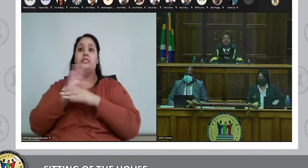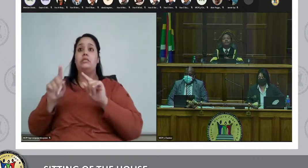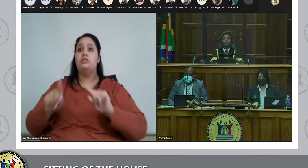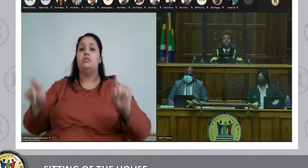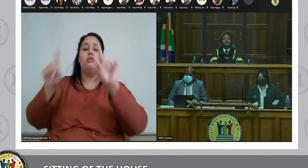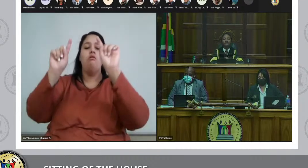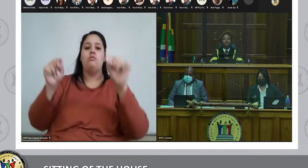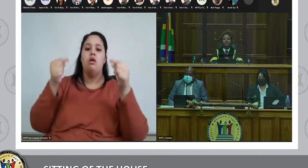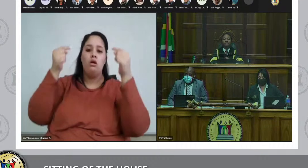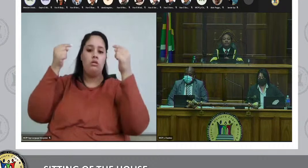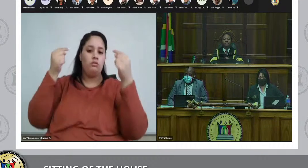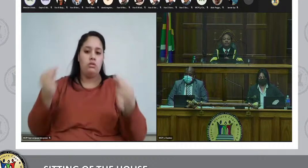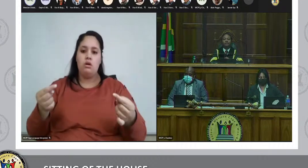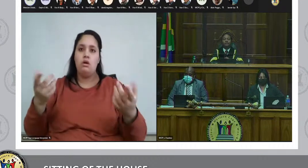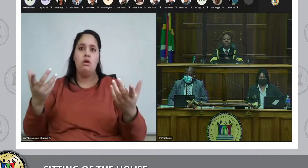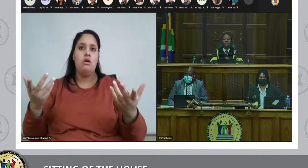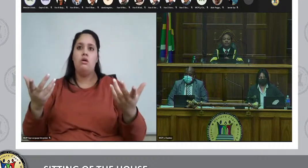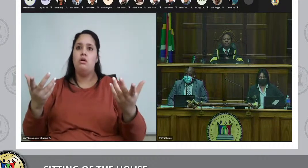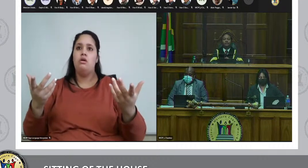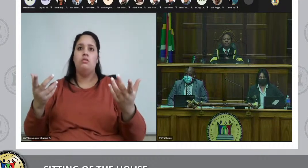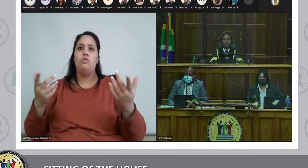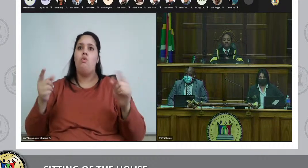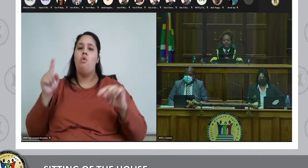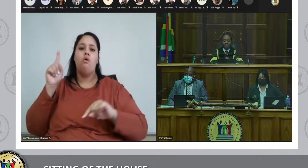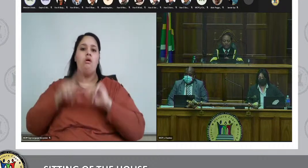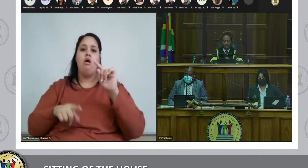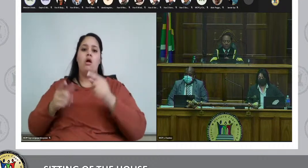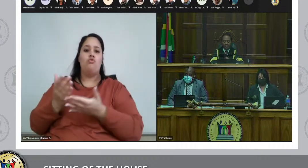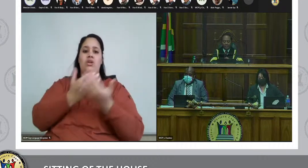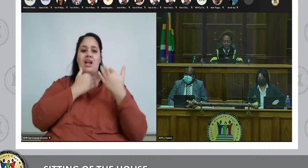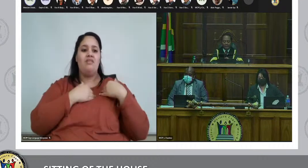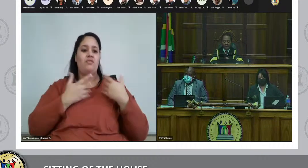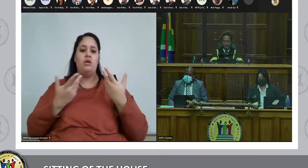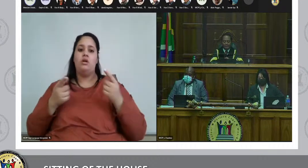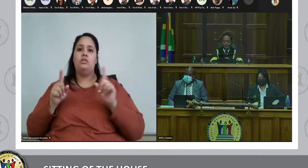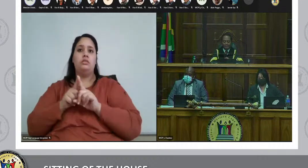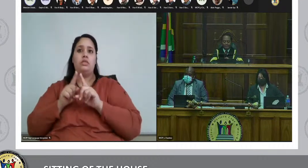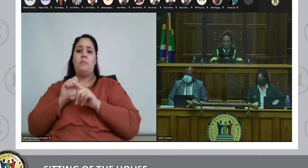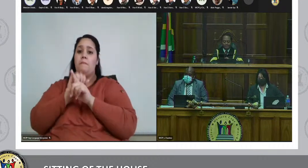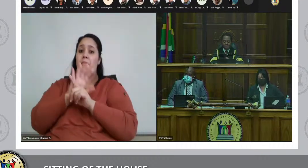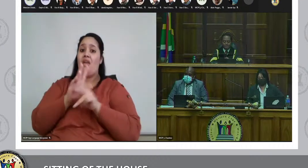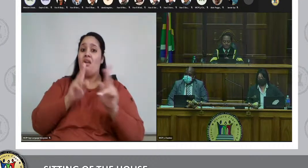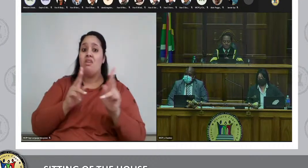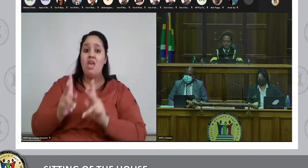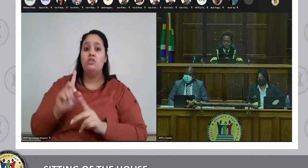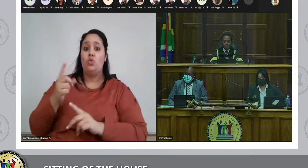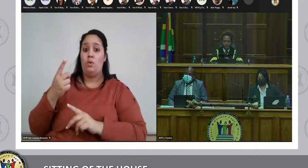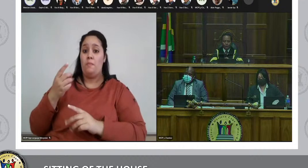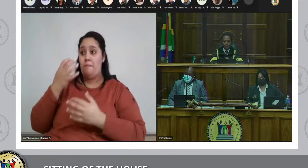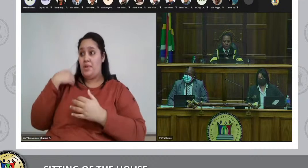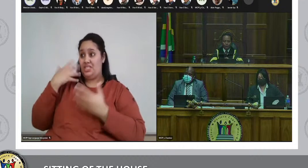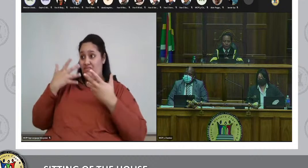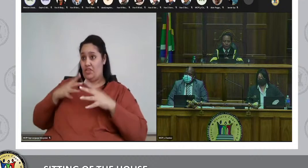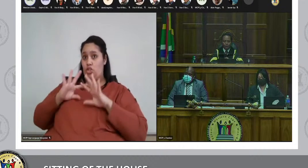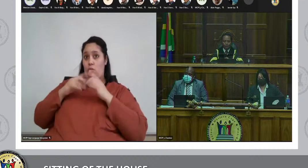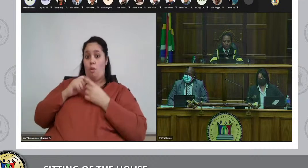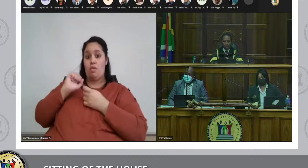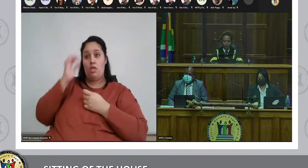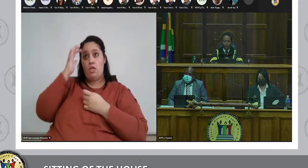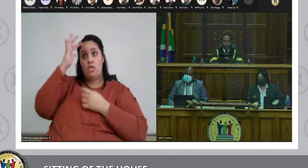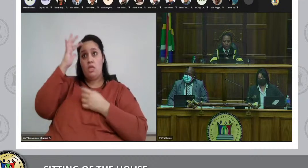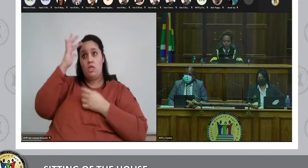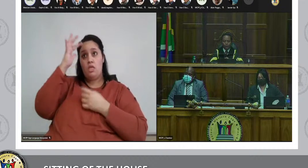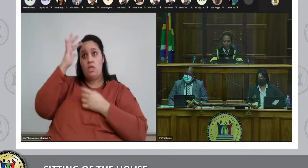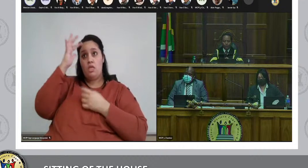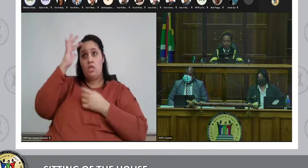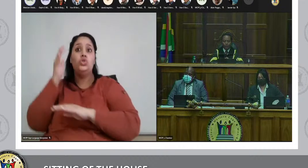be able to, did not recover and will be affected again? So did the Minister and his department think forward